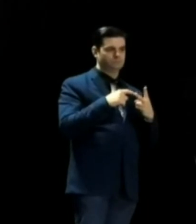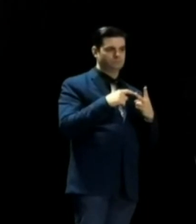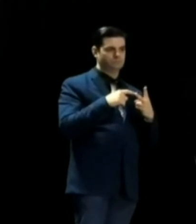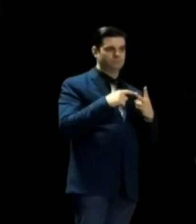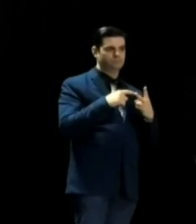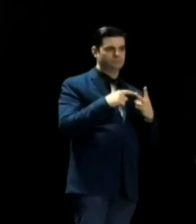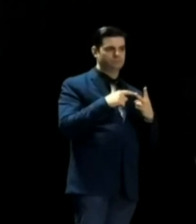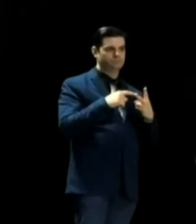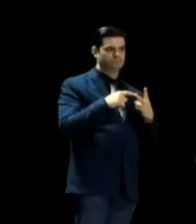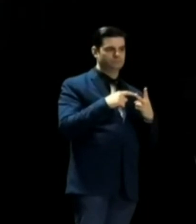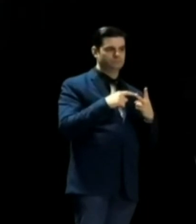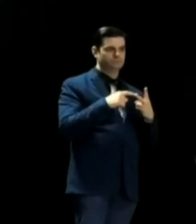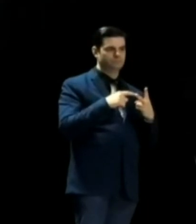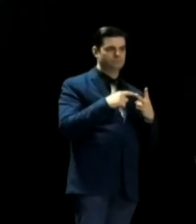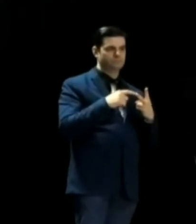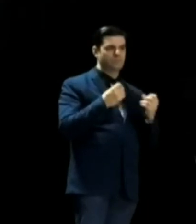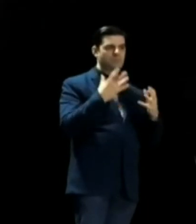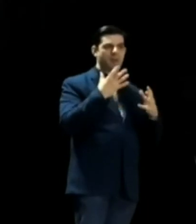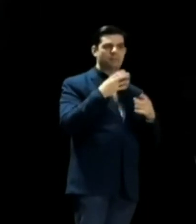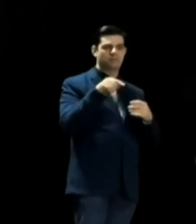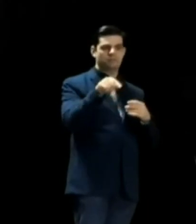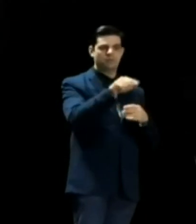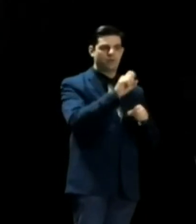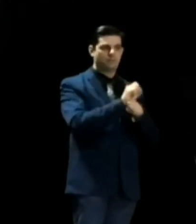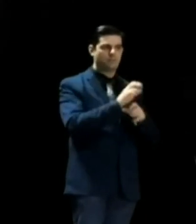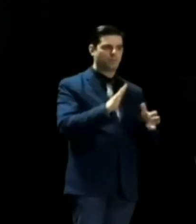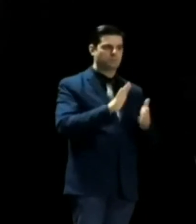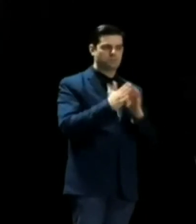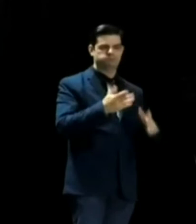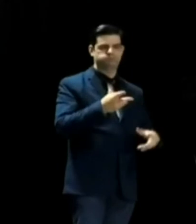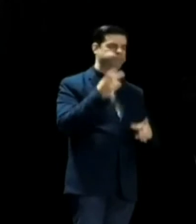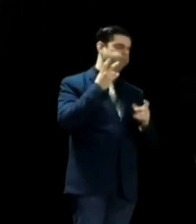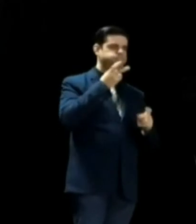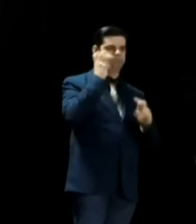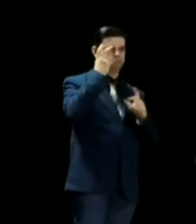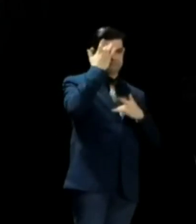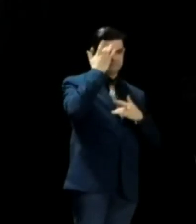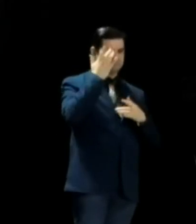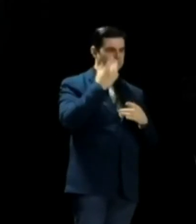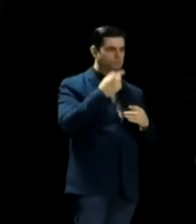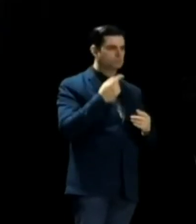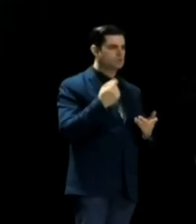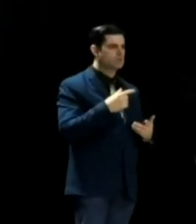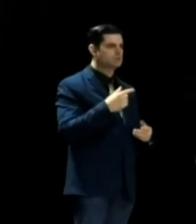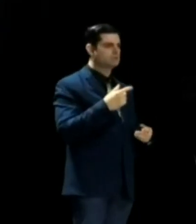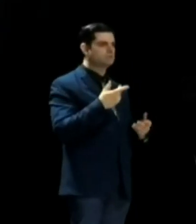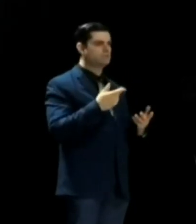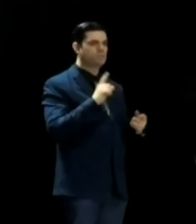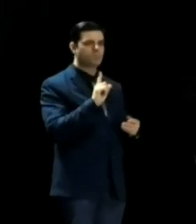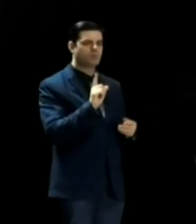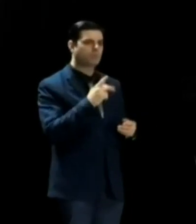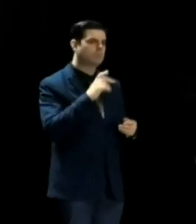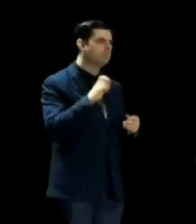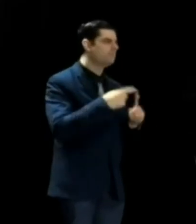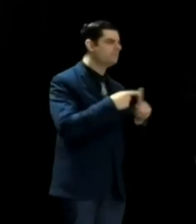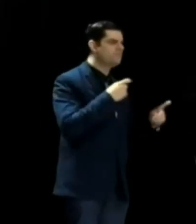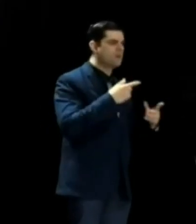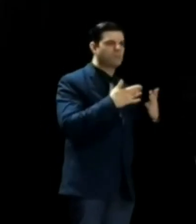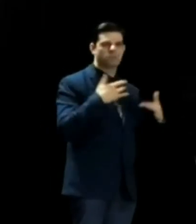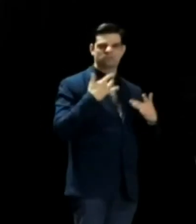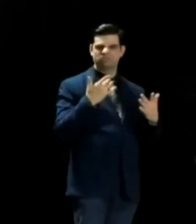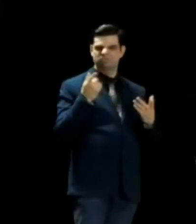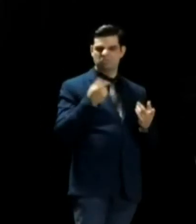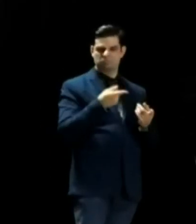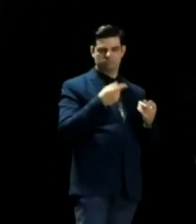What can be done about that? What's the source of, how are we going to get this PPE into the community? I think that's, to